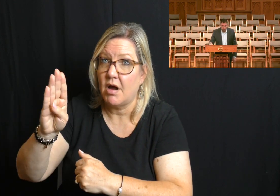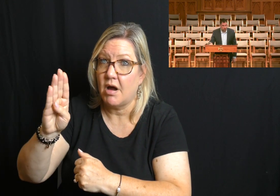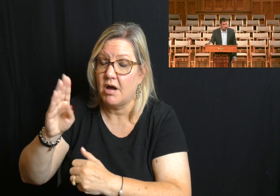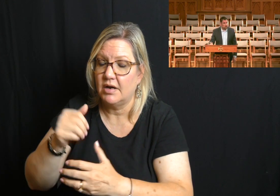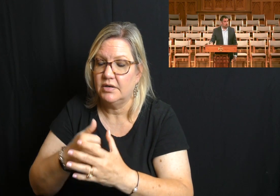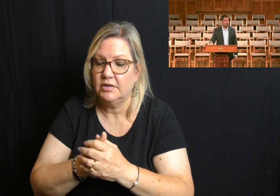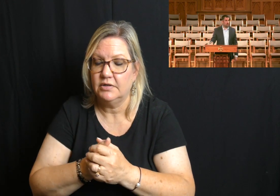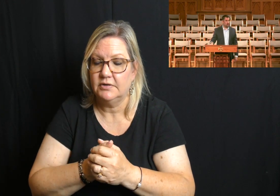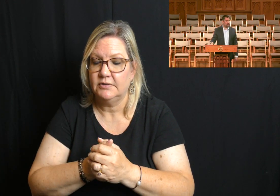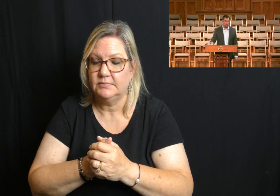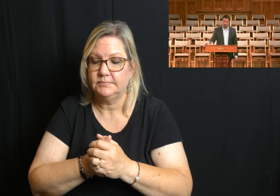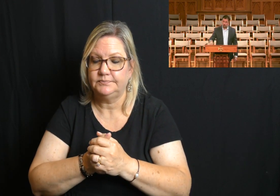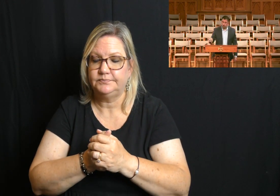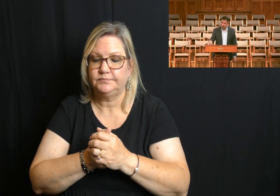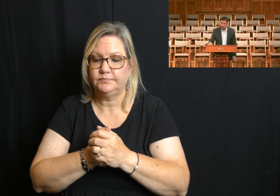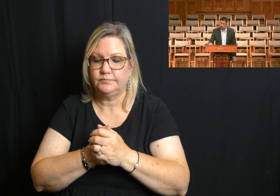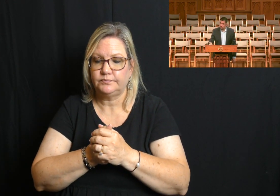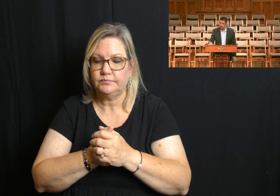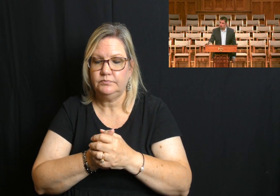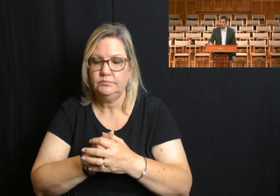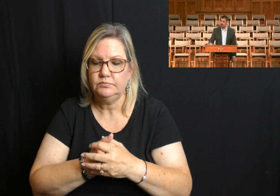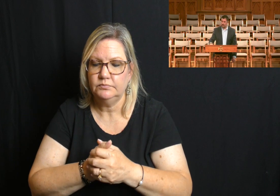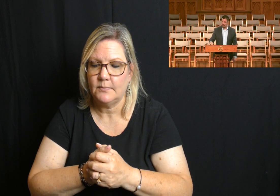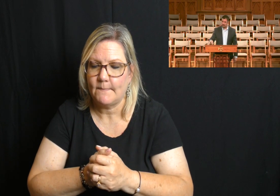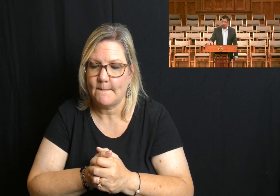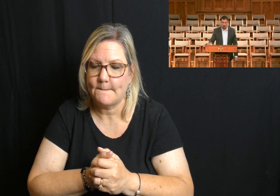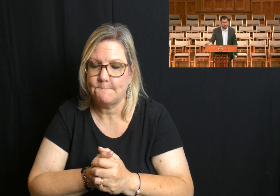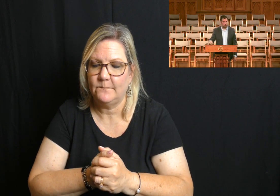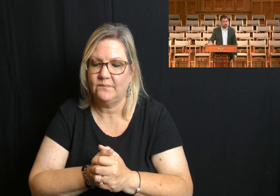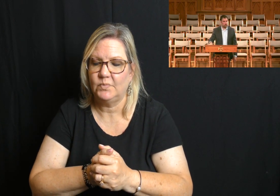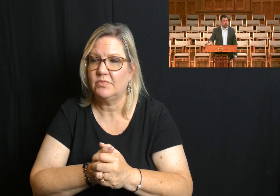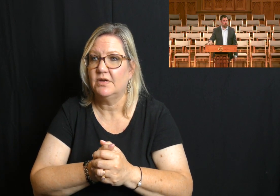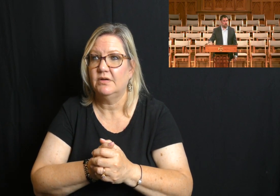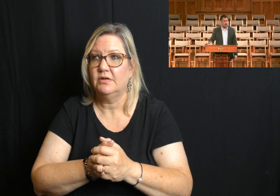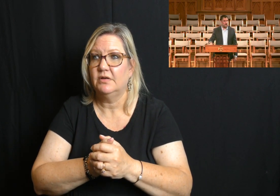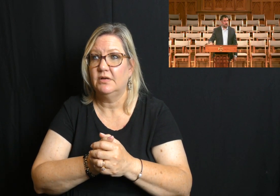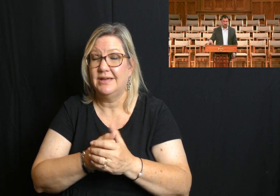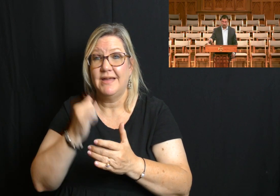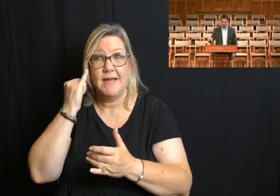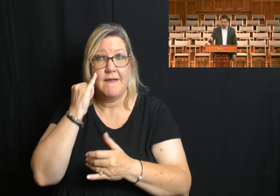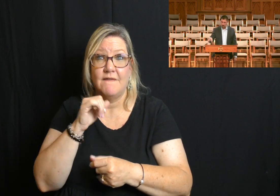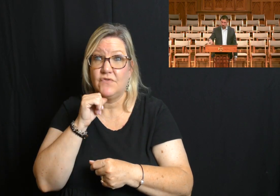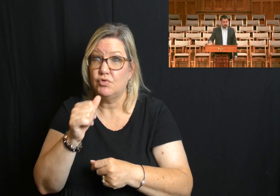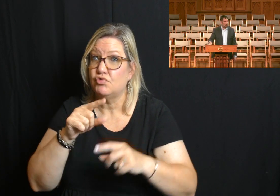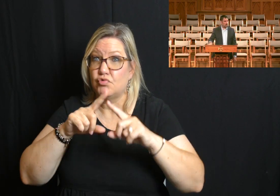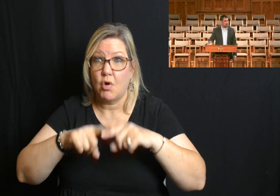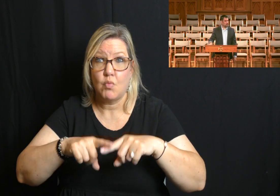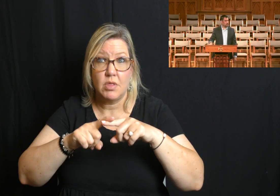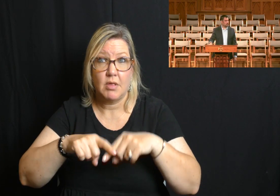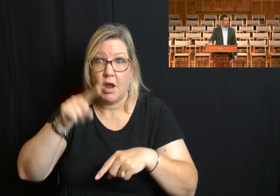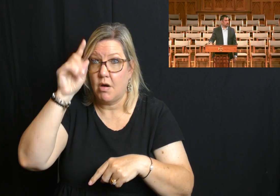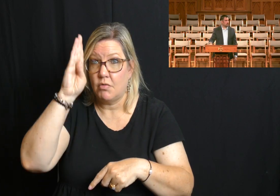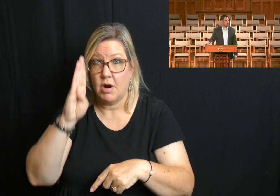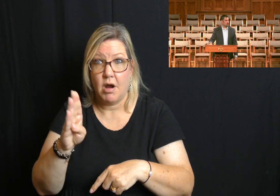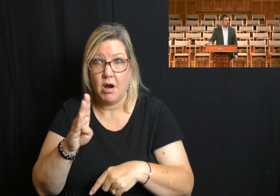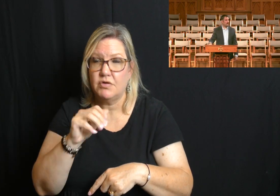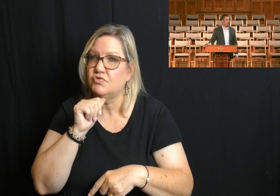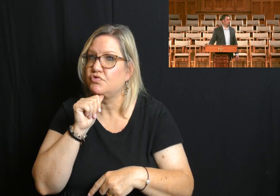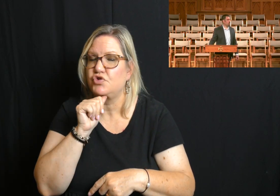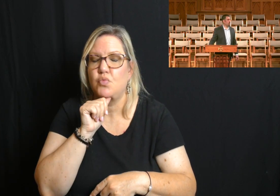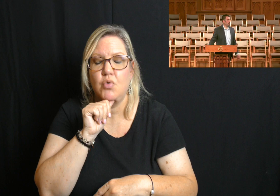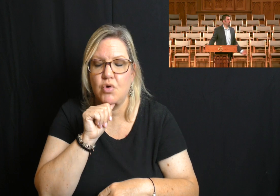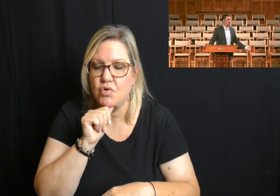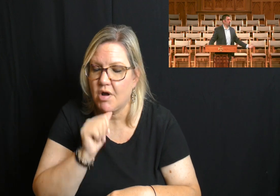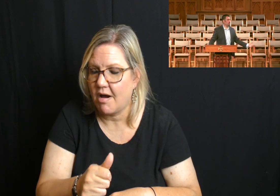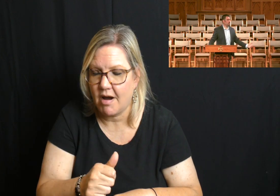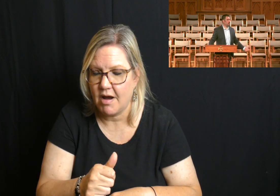You're going to continue to be fearful. You're going to continue to be stressed as long as you don't rely on God. But how will you